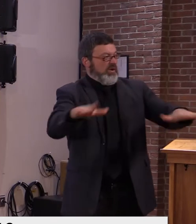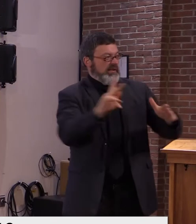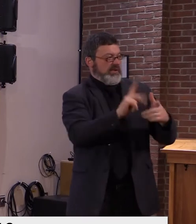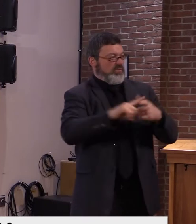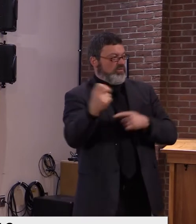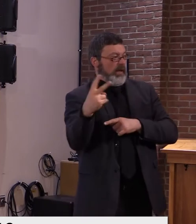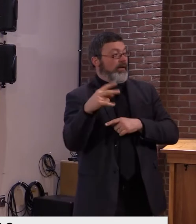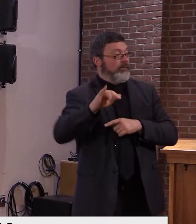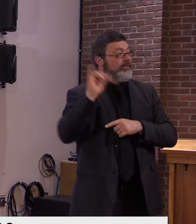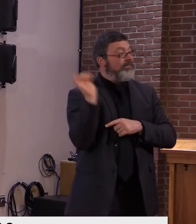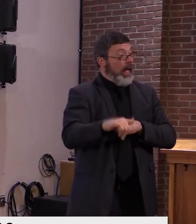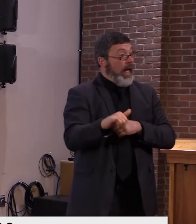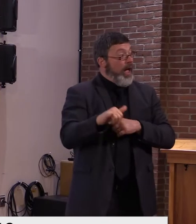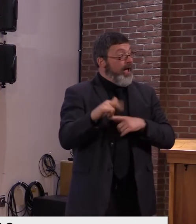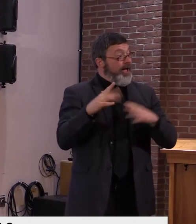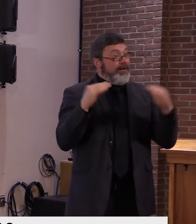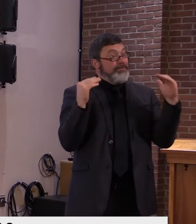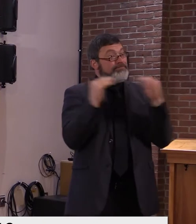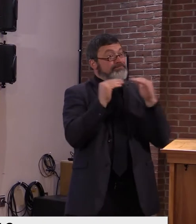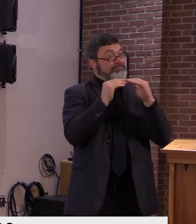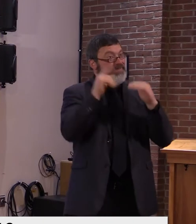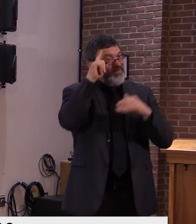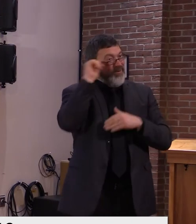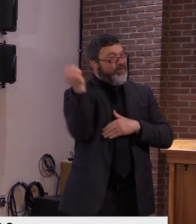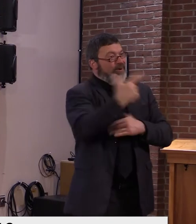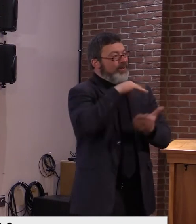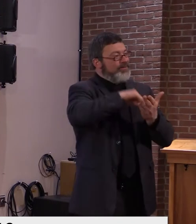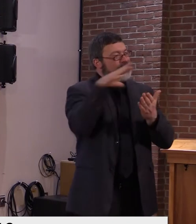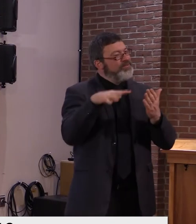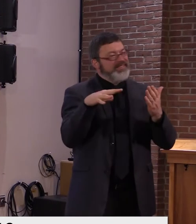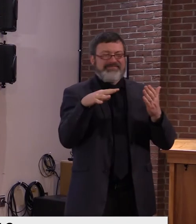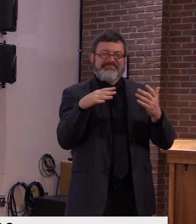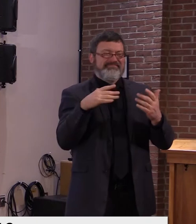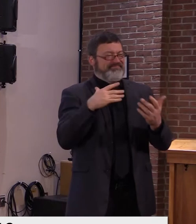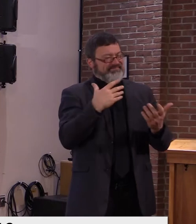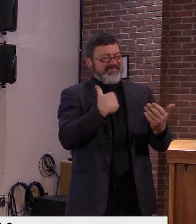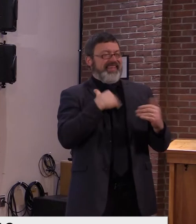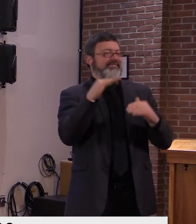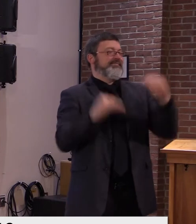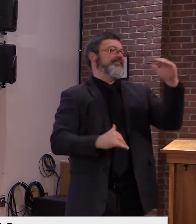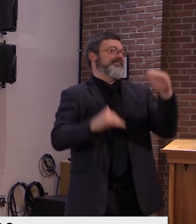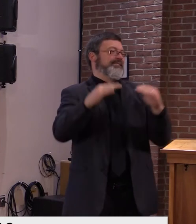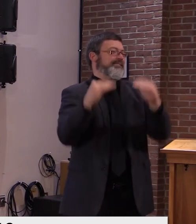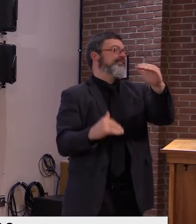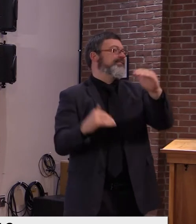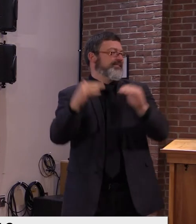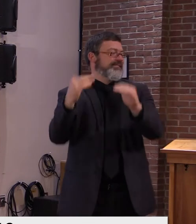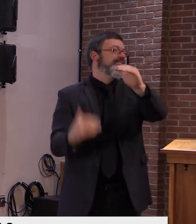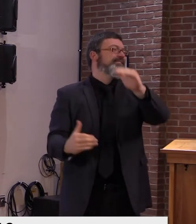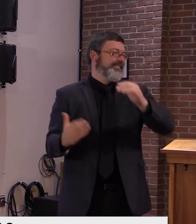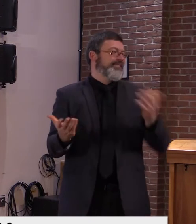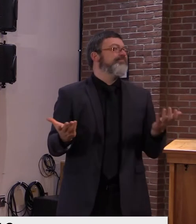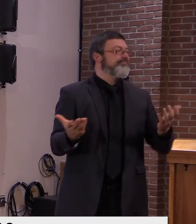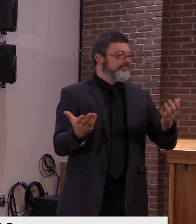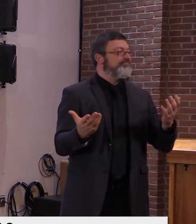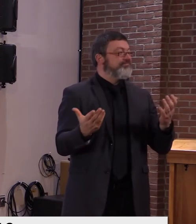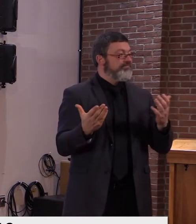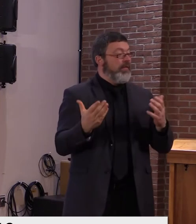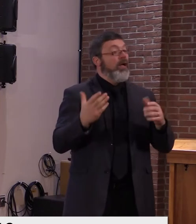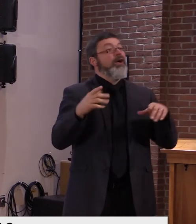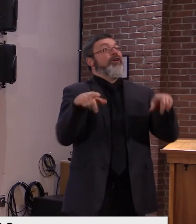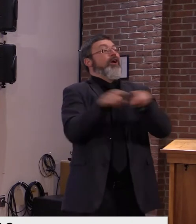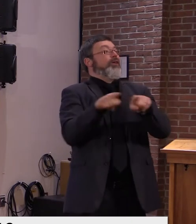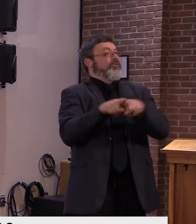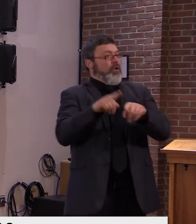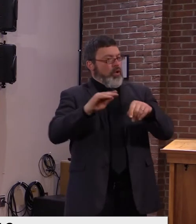state-level testing will represent those challenges from an accountability perspective. Also, it's unclear at this point what school will look like come spring